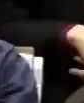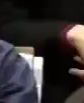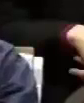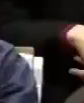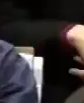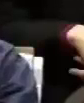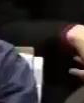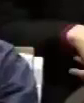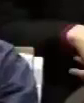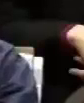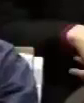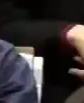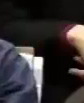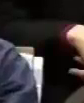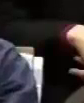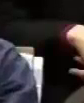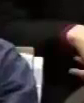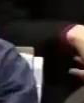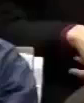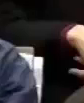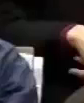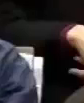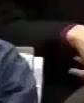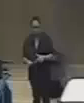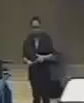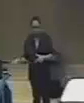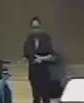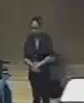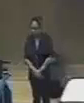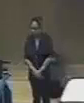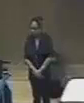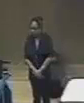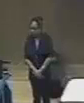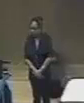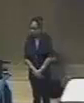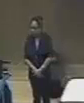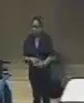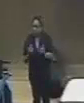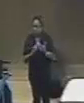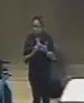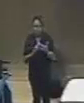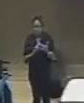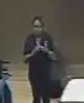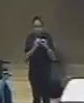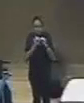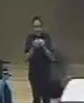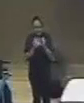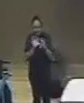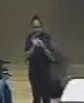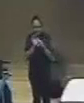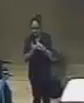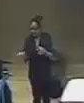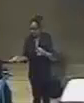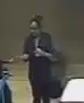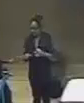and USP uses that very effectively as far as I am aware. Then there are other bodies that you're involved with, as we are.